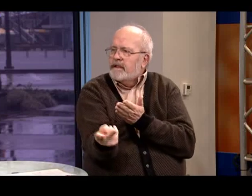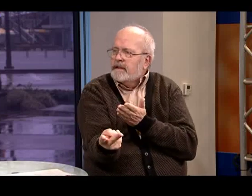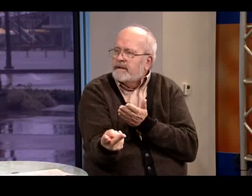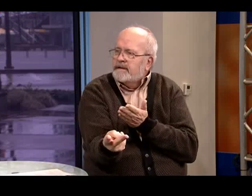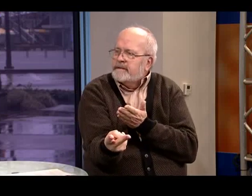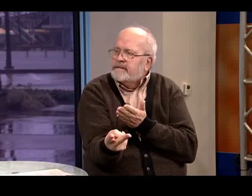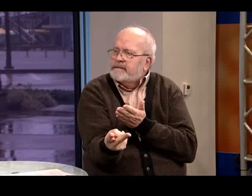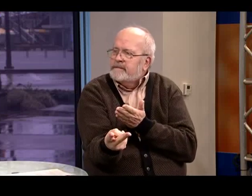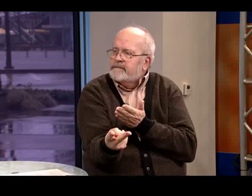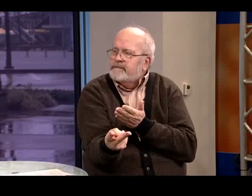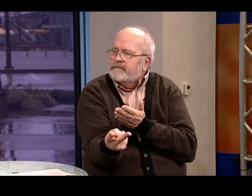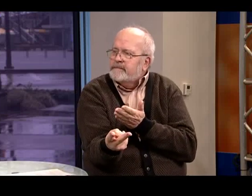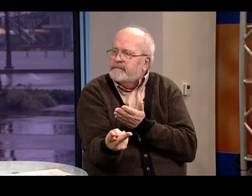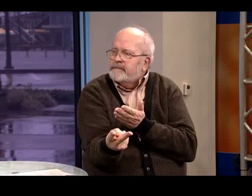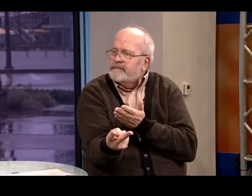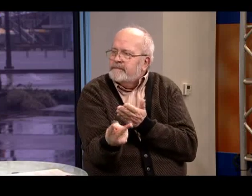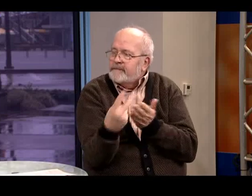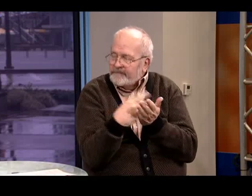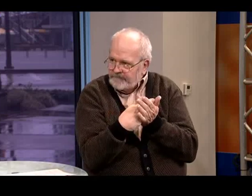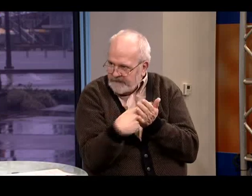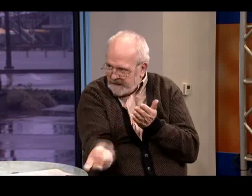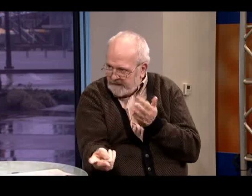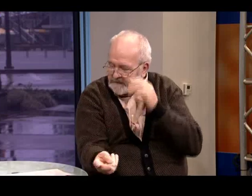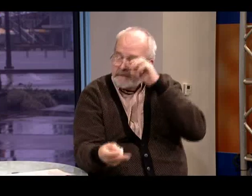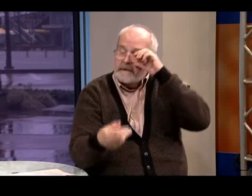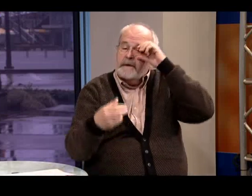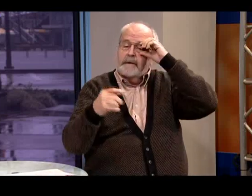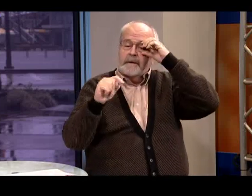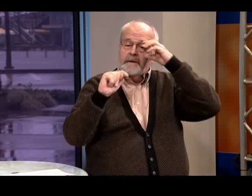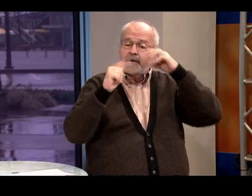in 1880 in Milan. However, they were unsuccessful.